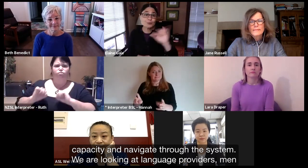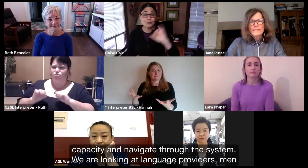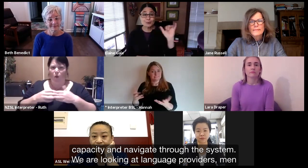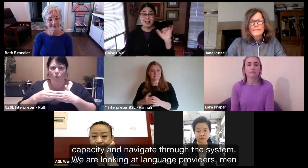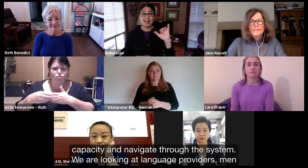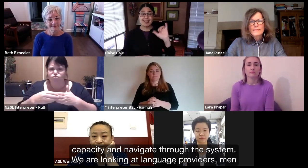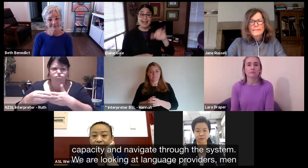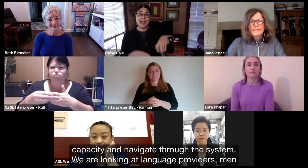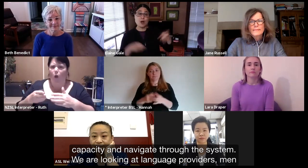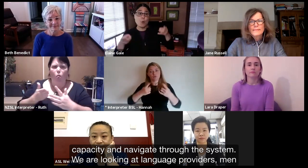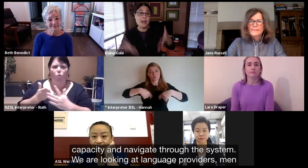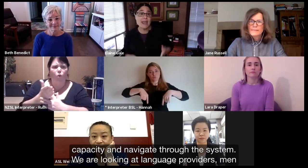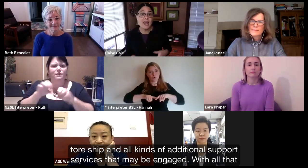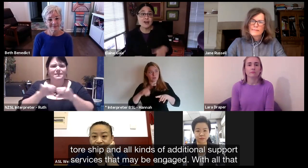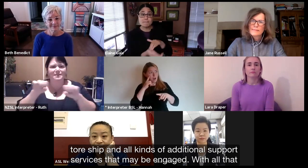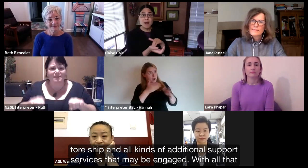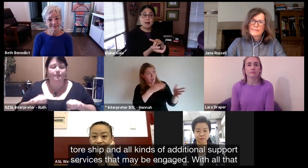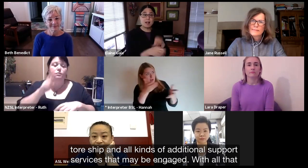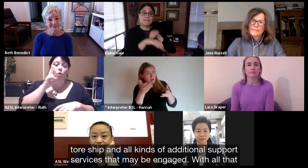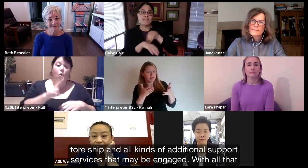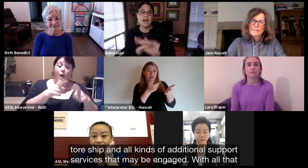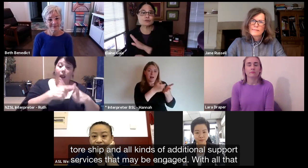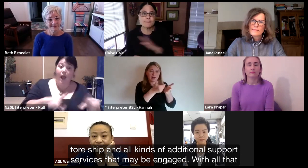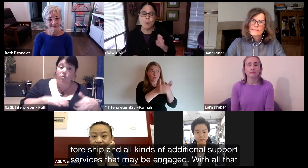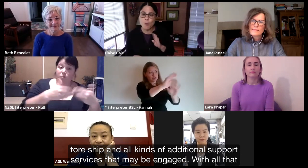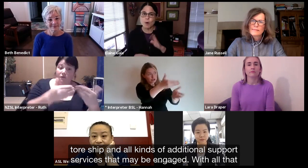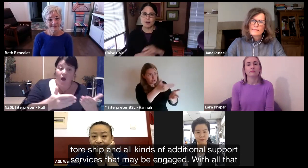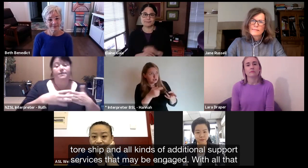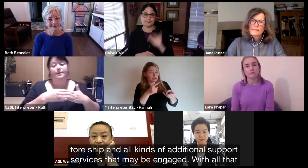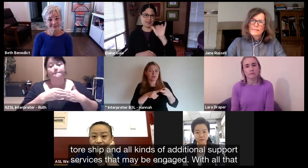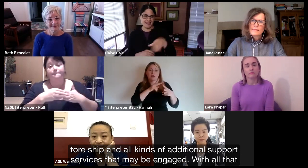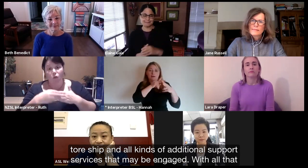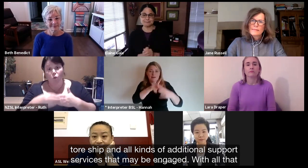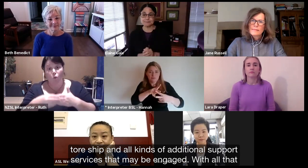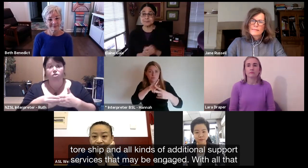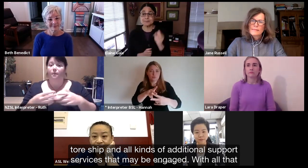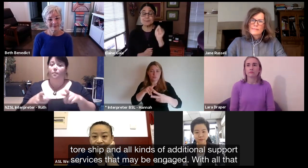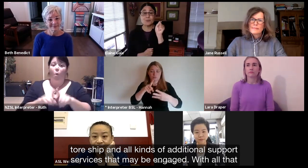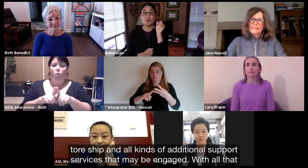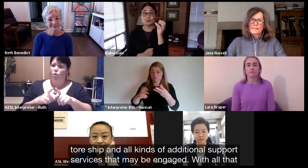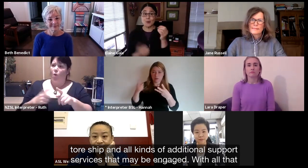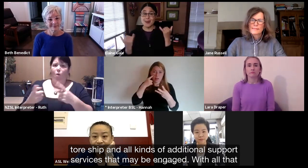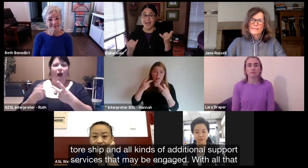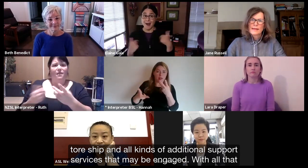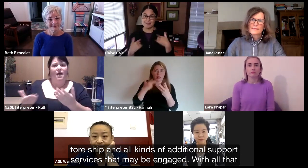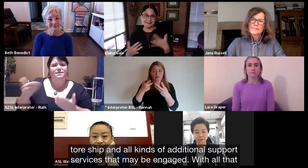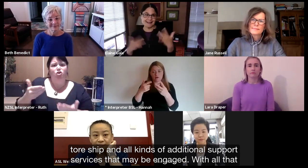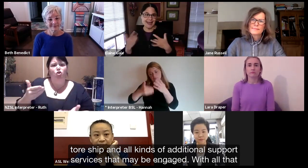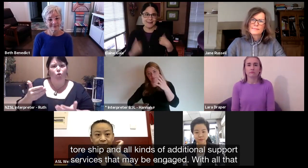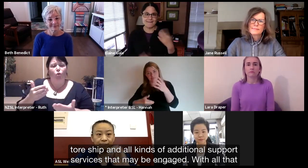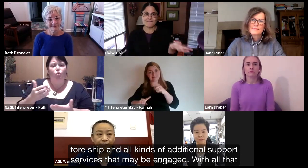at language providers, looking at mentorship and all kinds of additional support services that may be engaged.